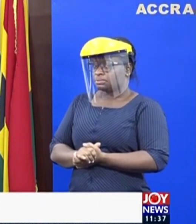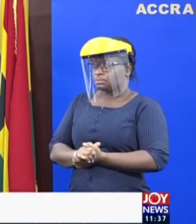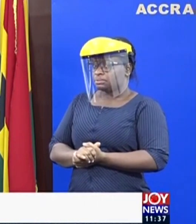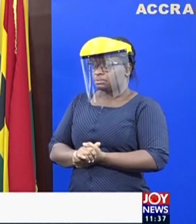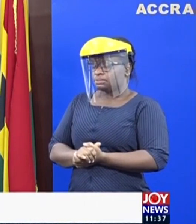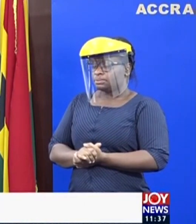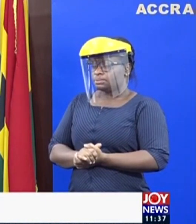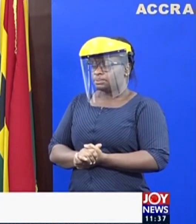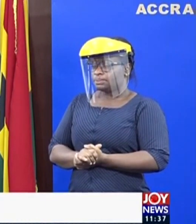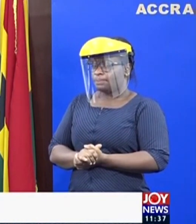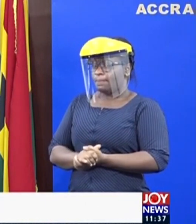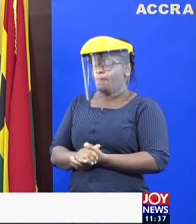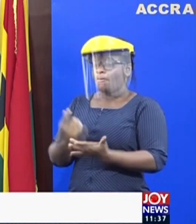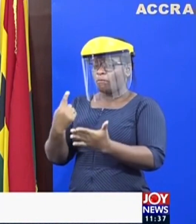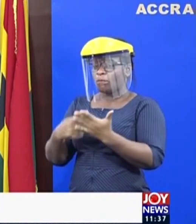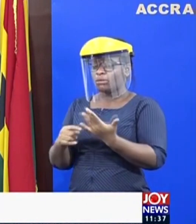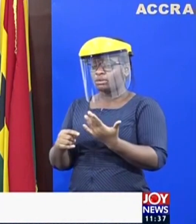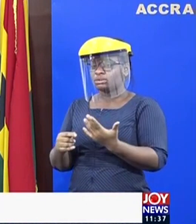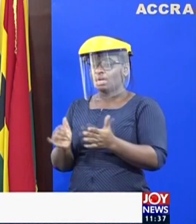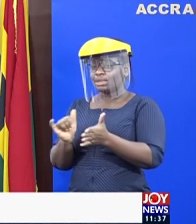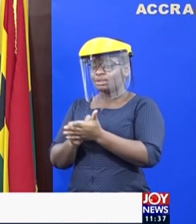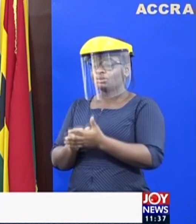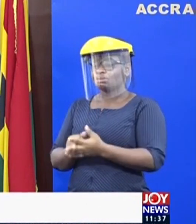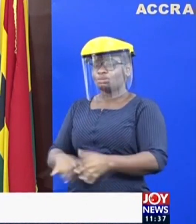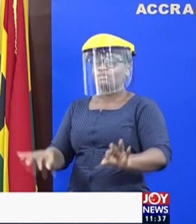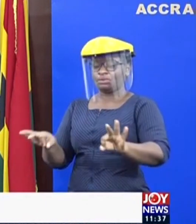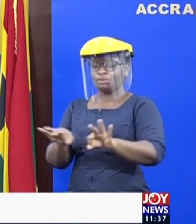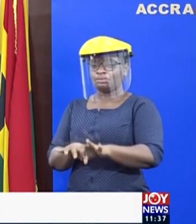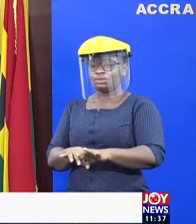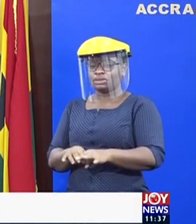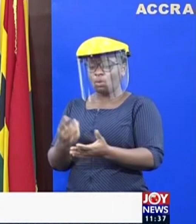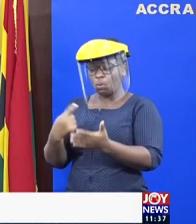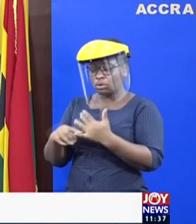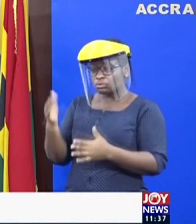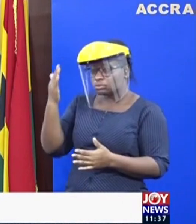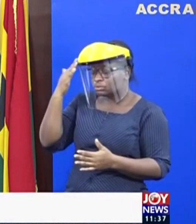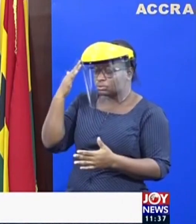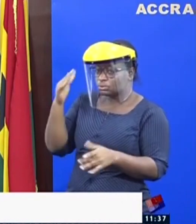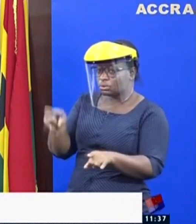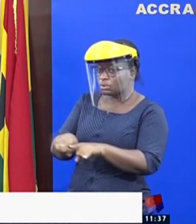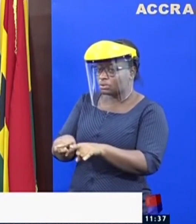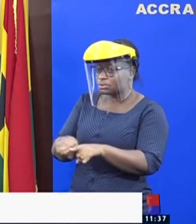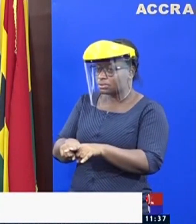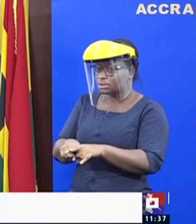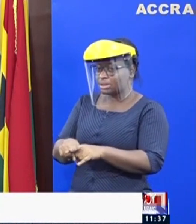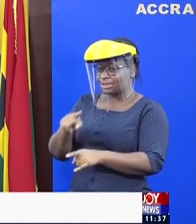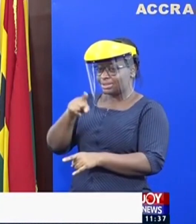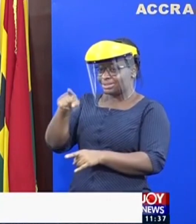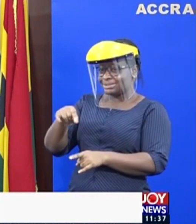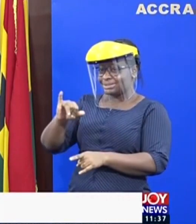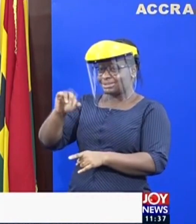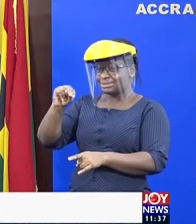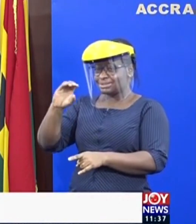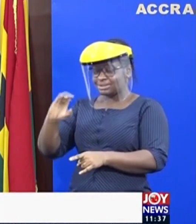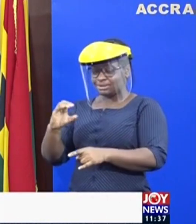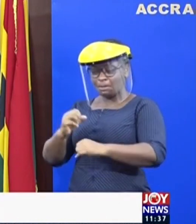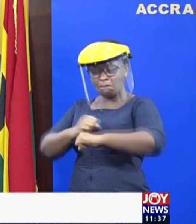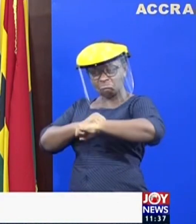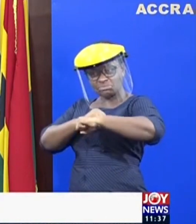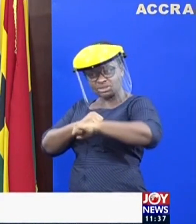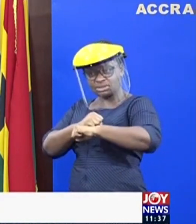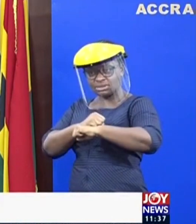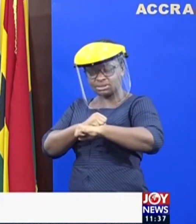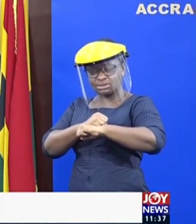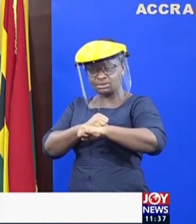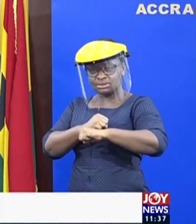hydroxychloroquine alone, what is the outcome? I think that would be very, very helpful. What we also know is that zinc helps protect what we